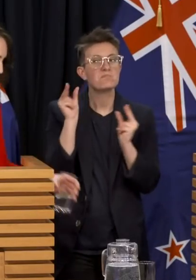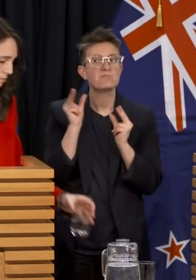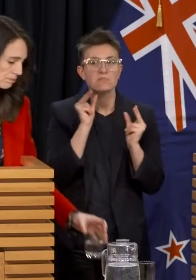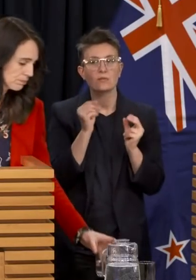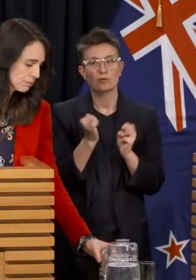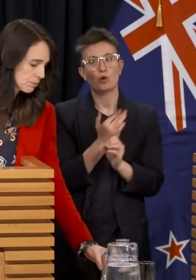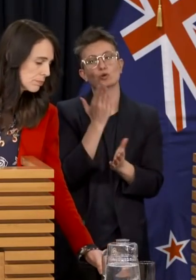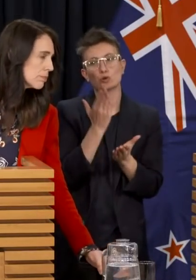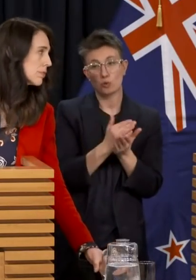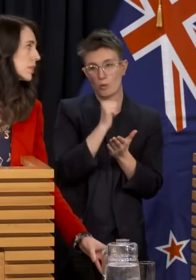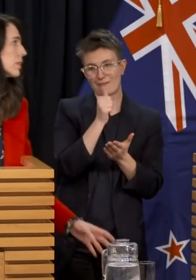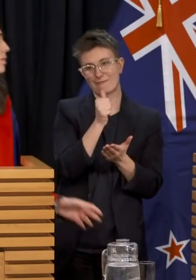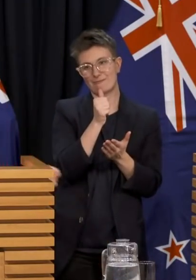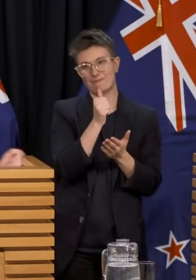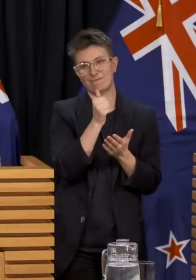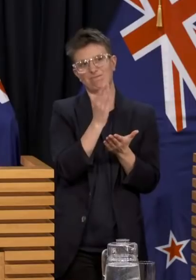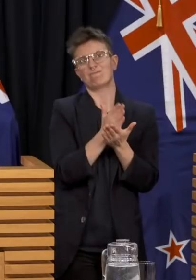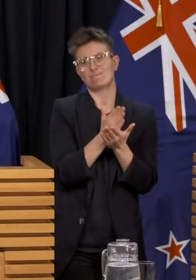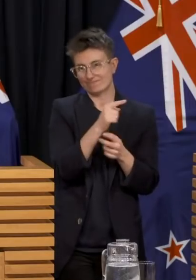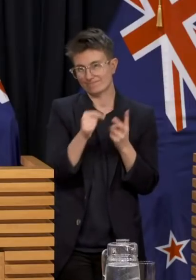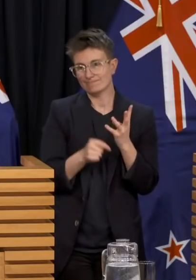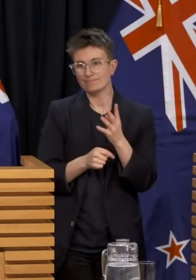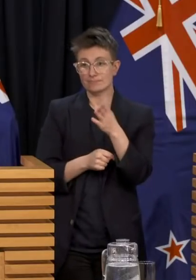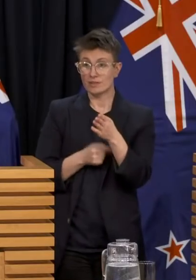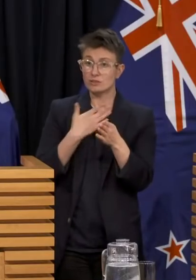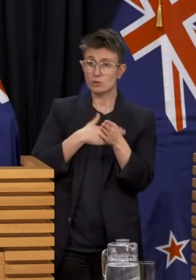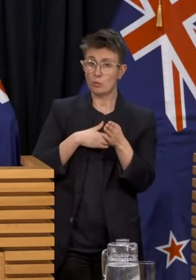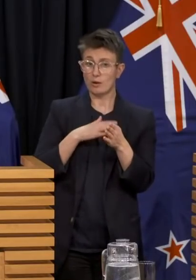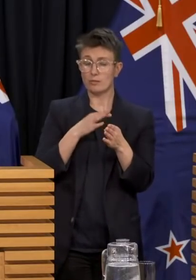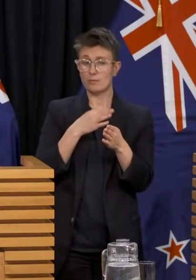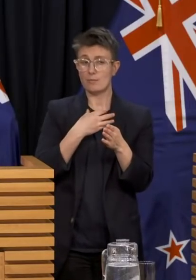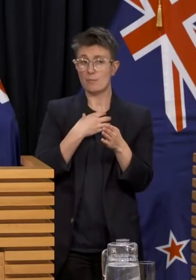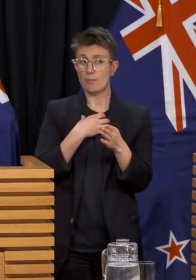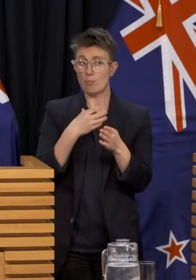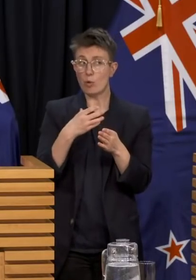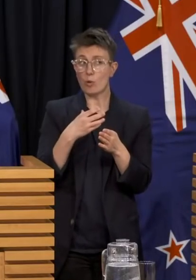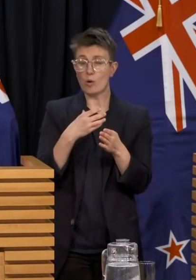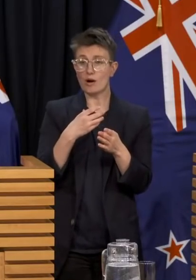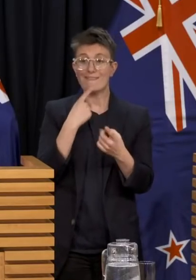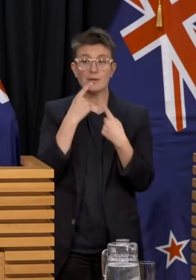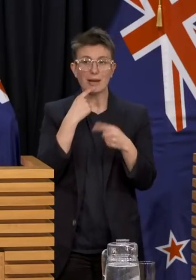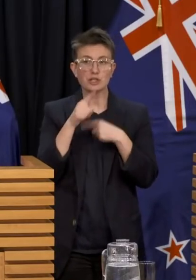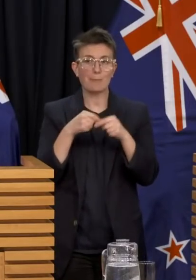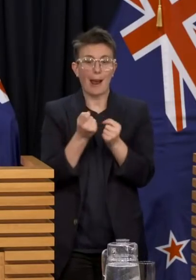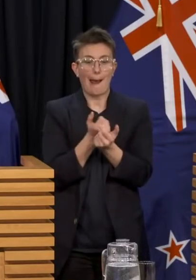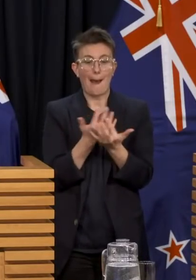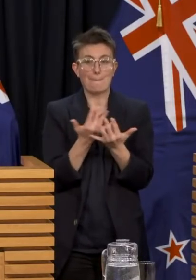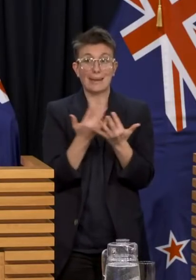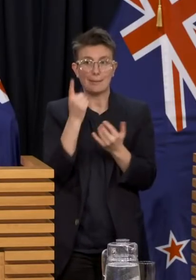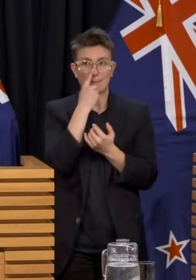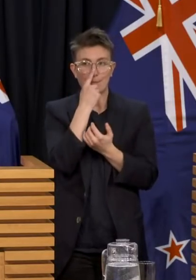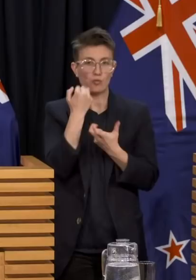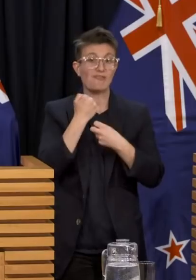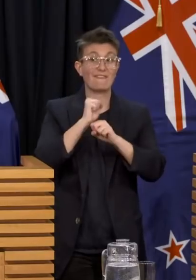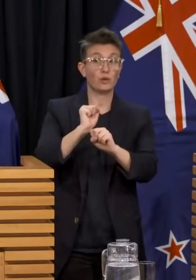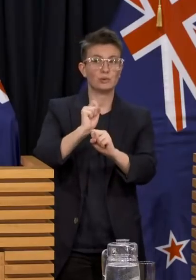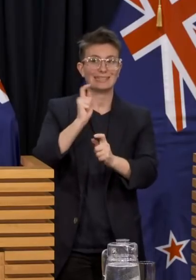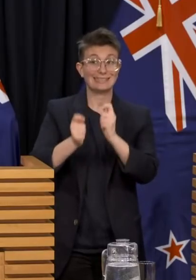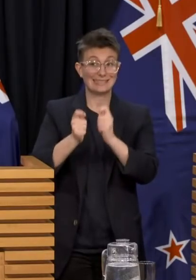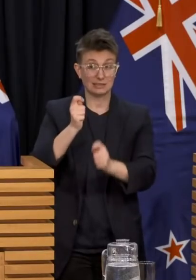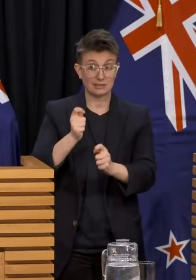more concrete statistics on how many people are refusing tests? And do you have those statistics for the test done in managed isolation